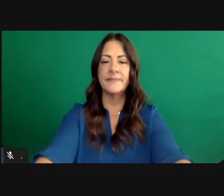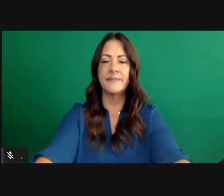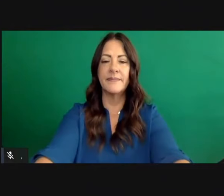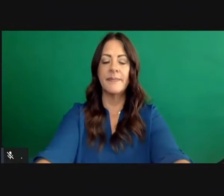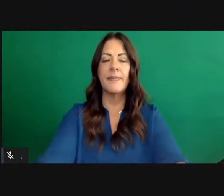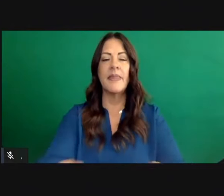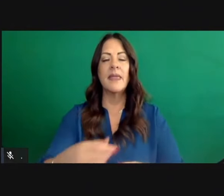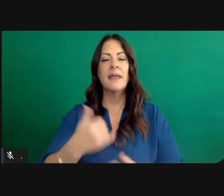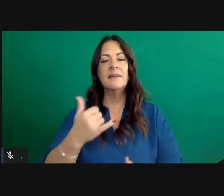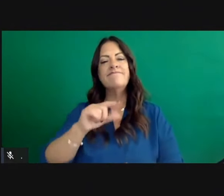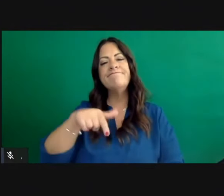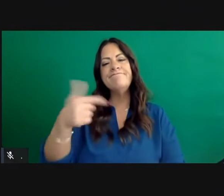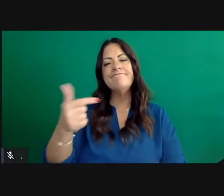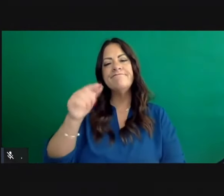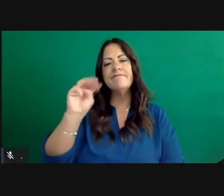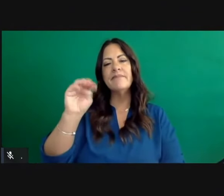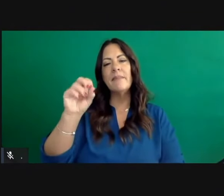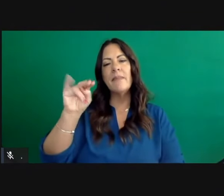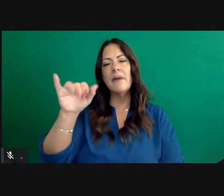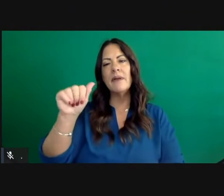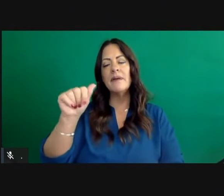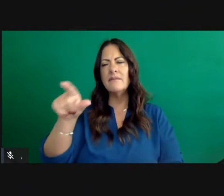Monica Coleman, ABC 10.